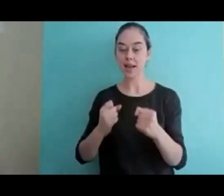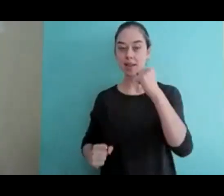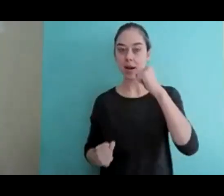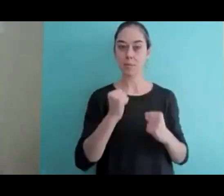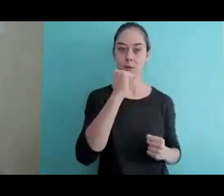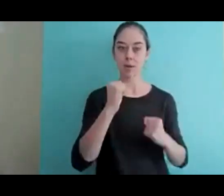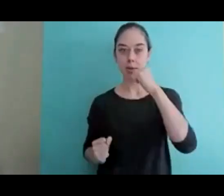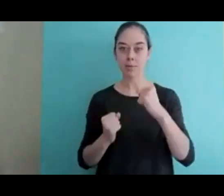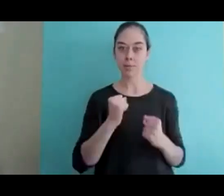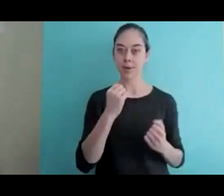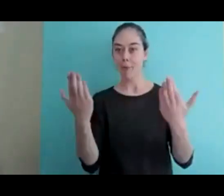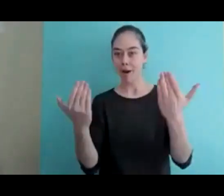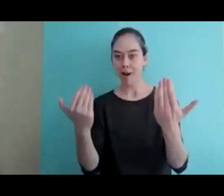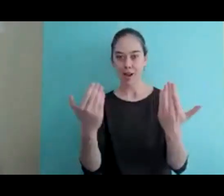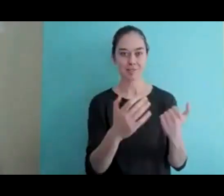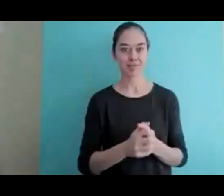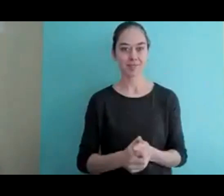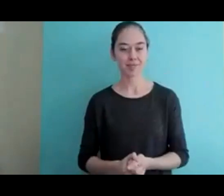Come on.